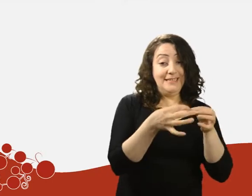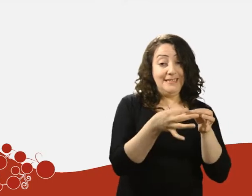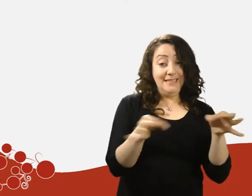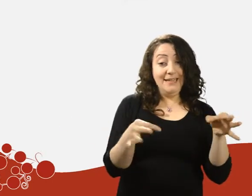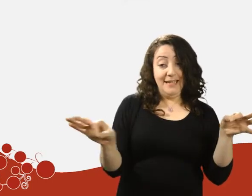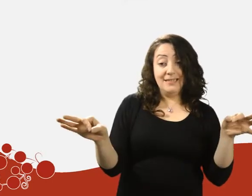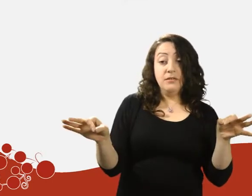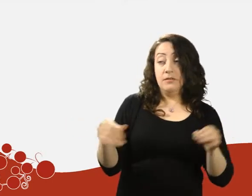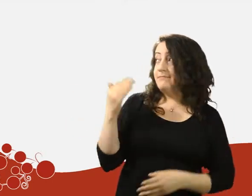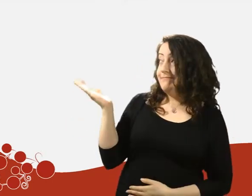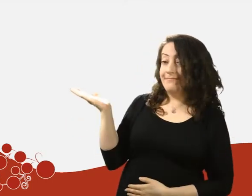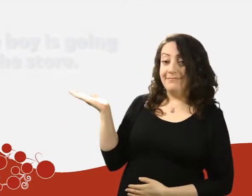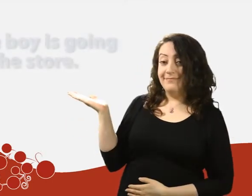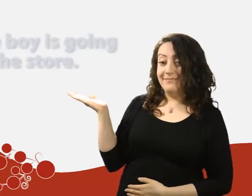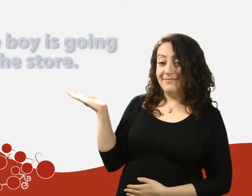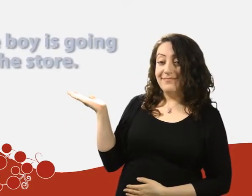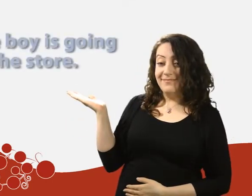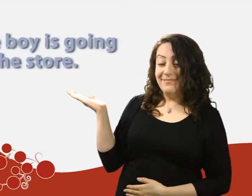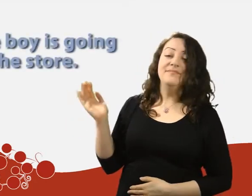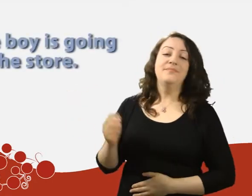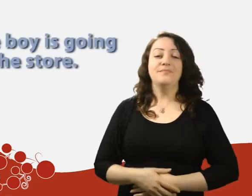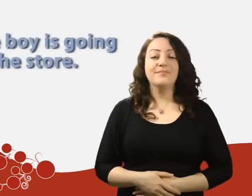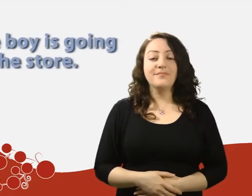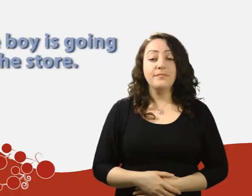Let's have a look at an English sentence.